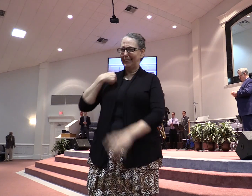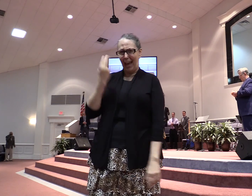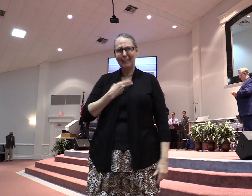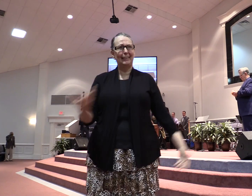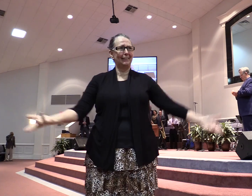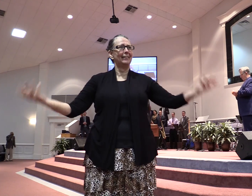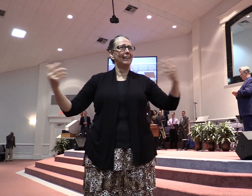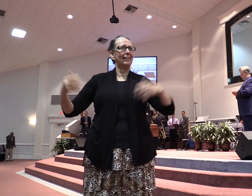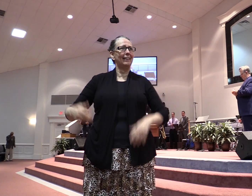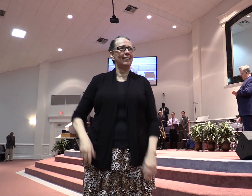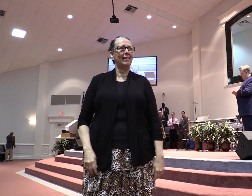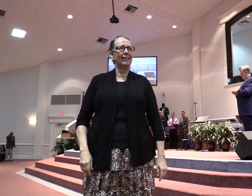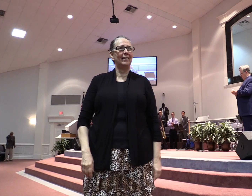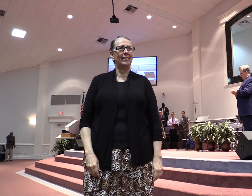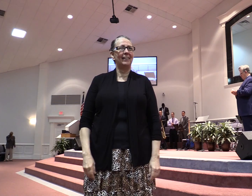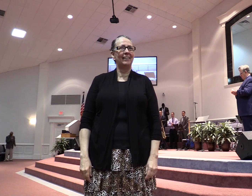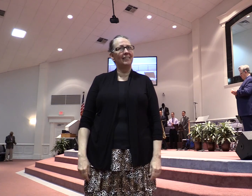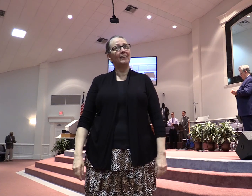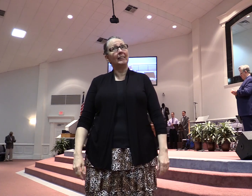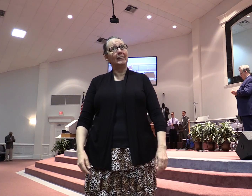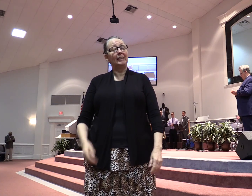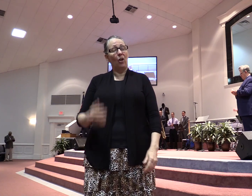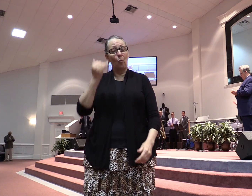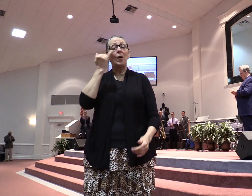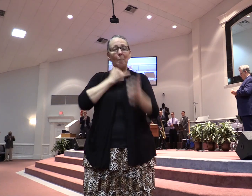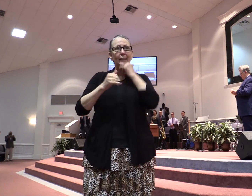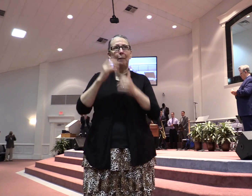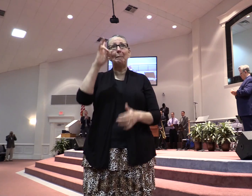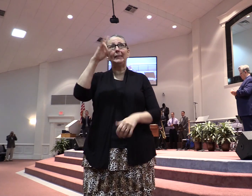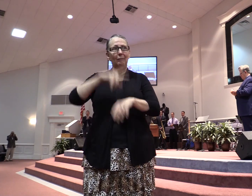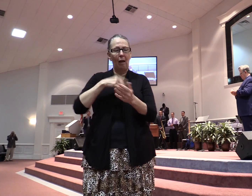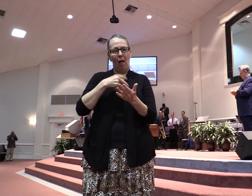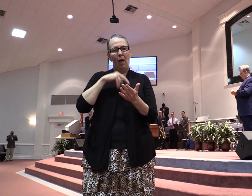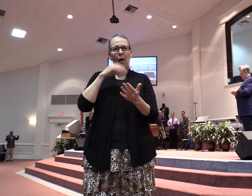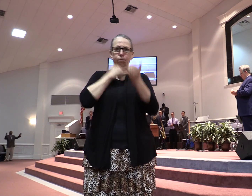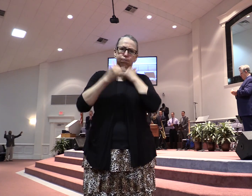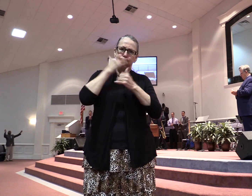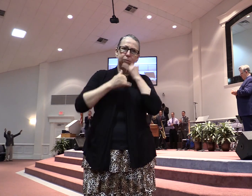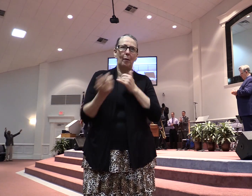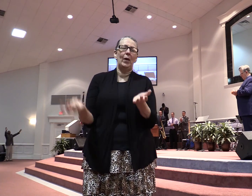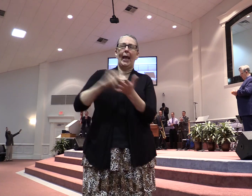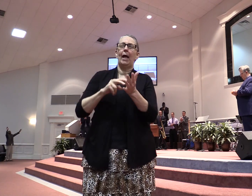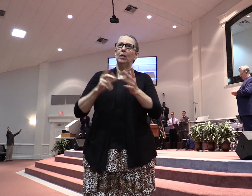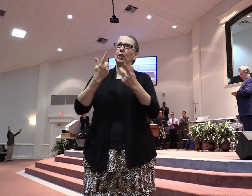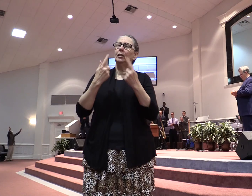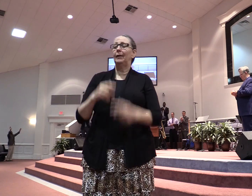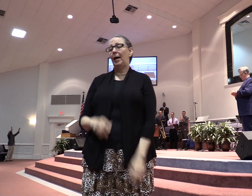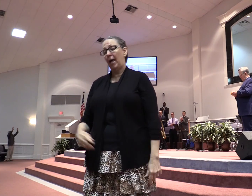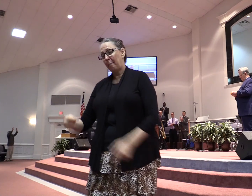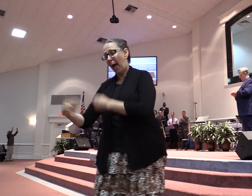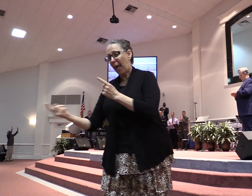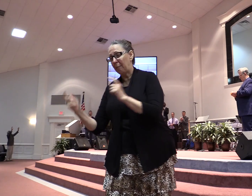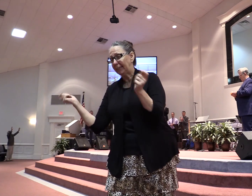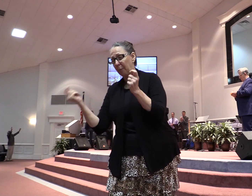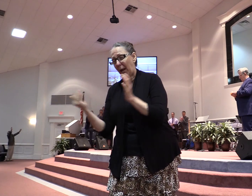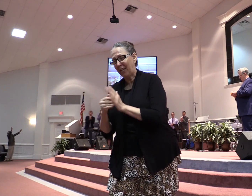us? Oh, a just man falls down 7 times, but he gets back up. Rejoice not against me, O thou